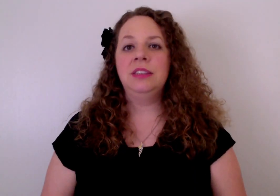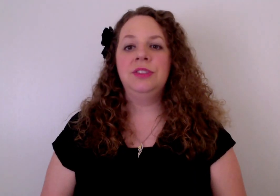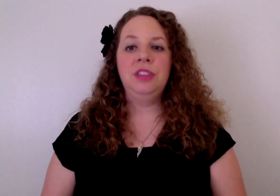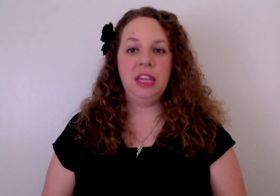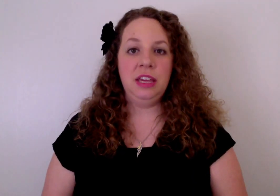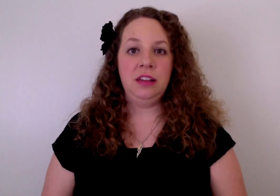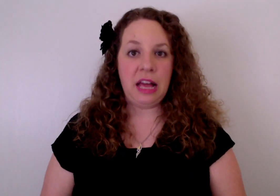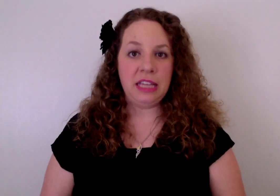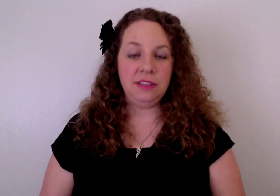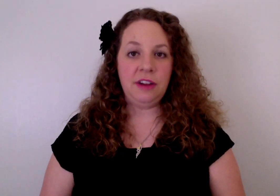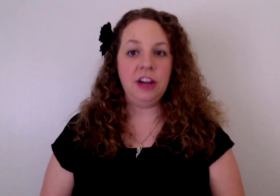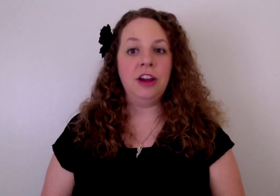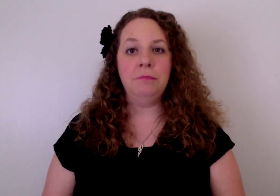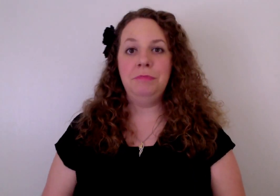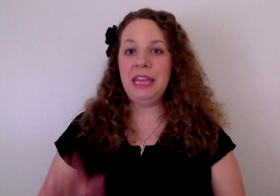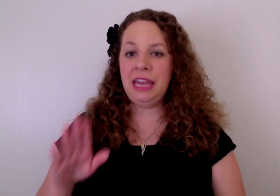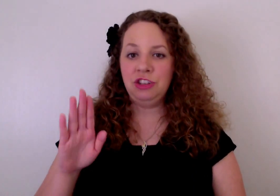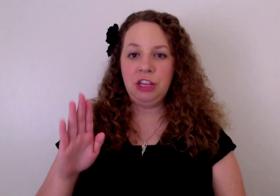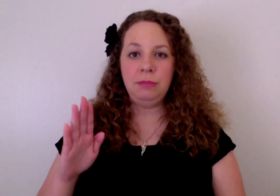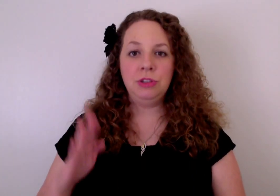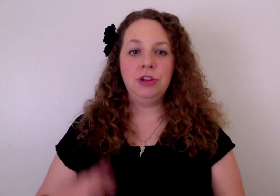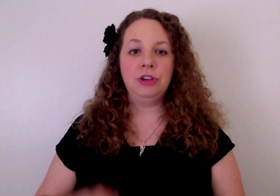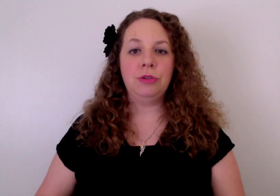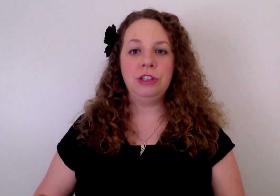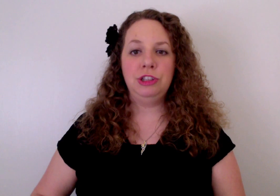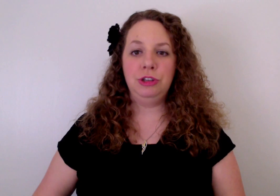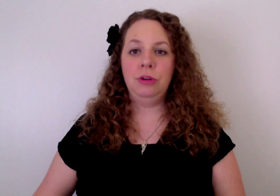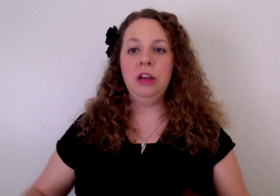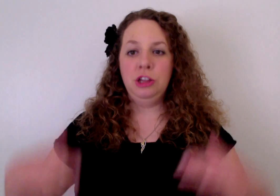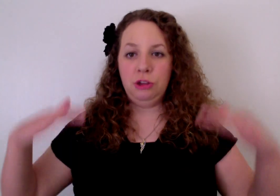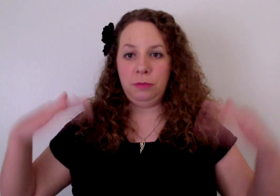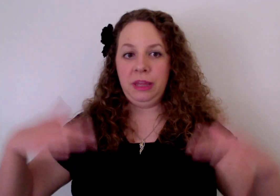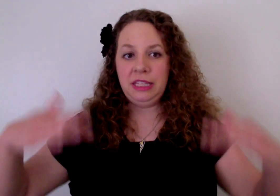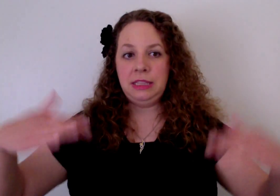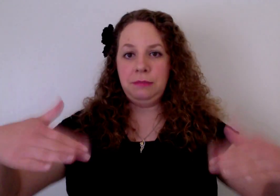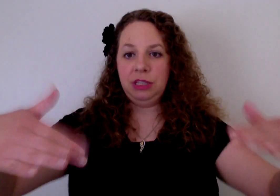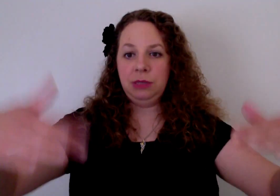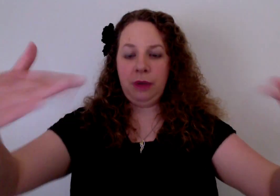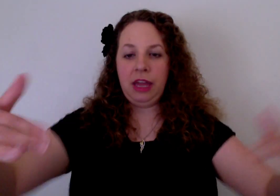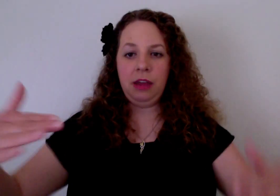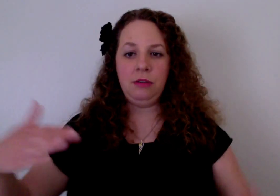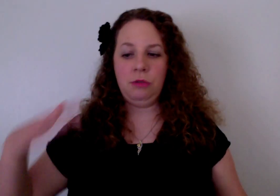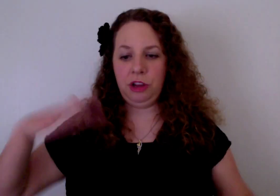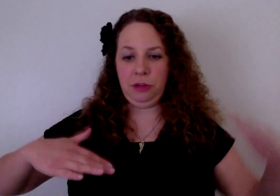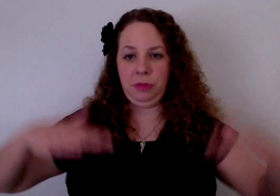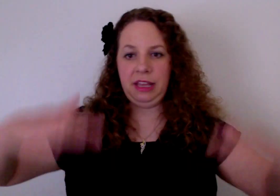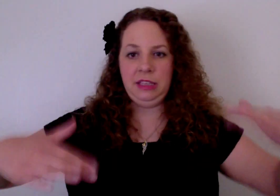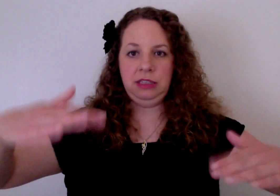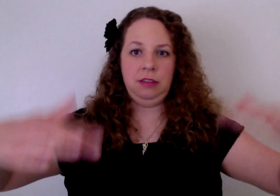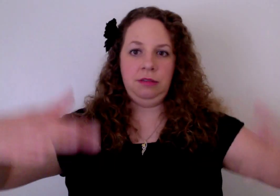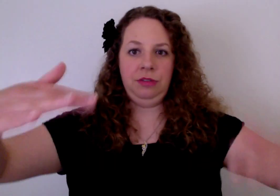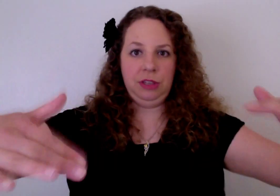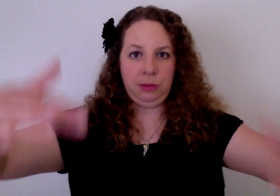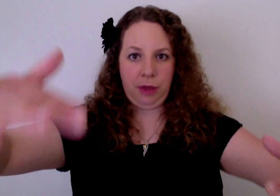the classifier a B handshape. So you're going to, you could place them this way or you could place this way,